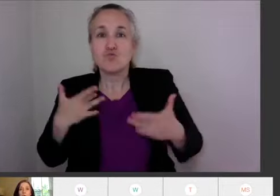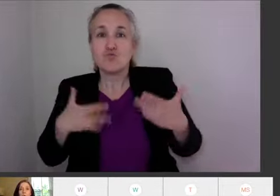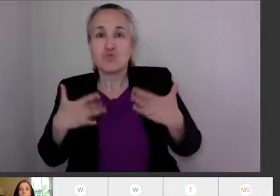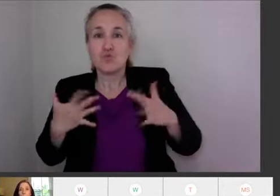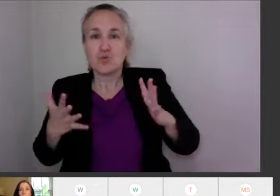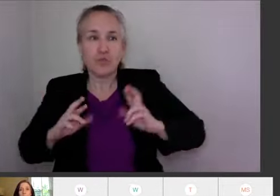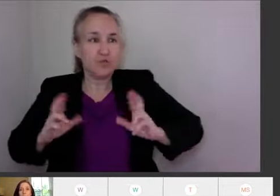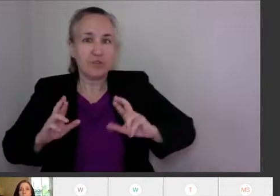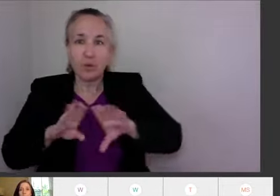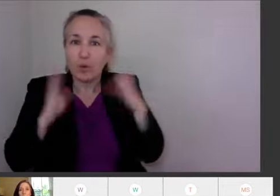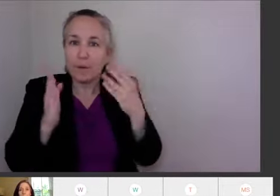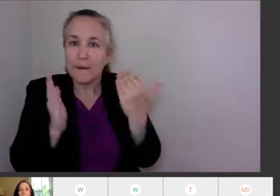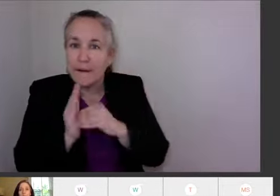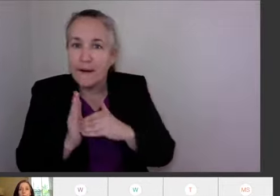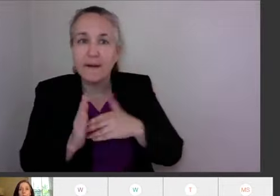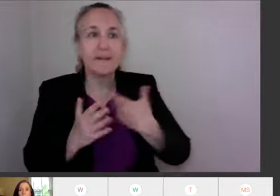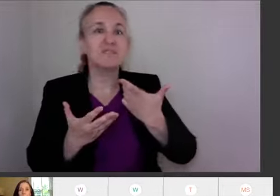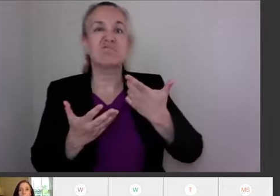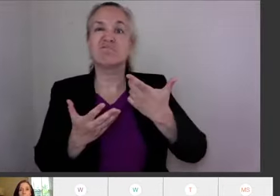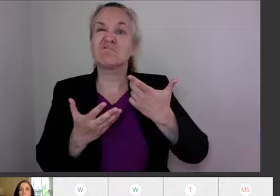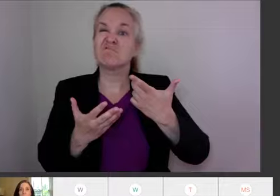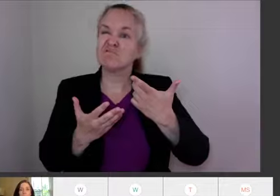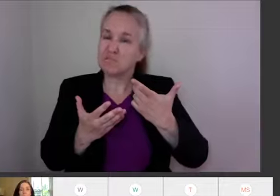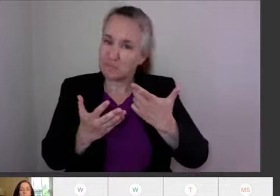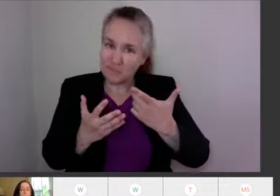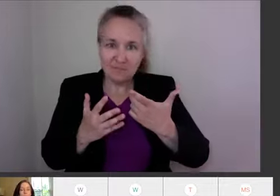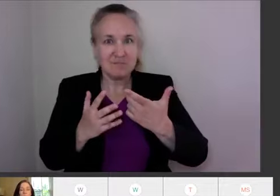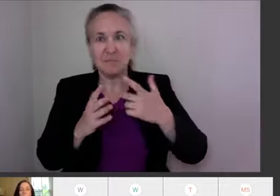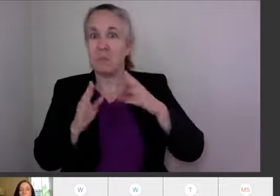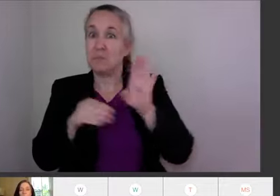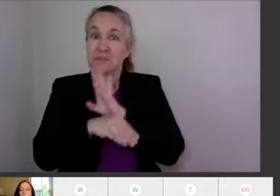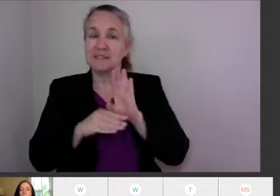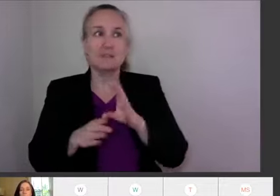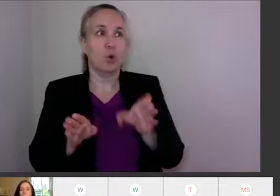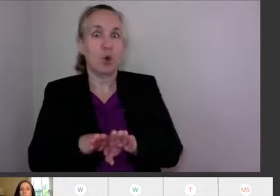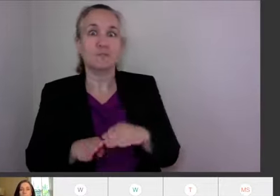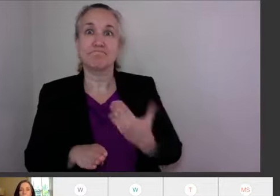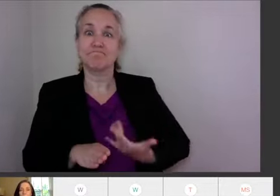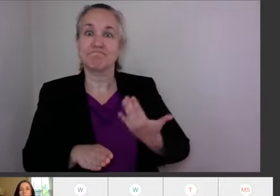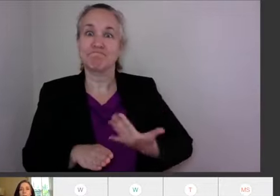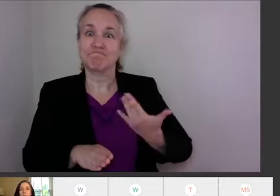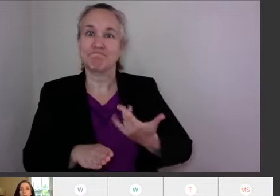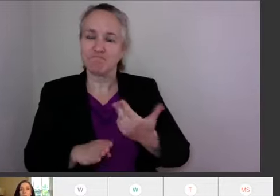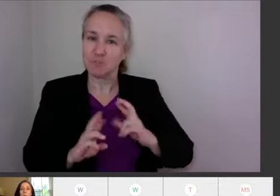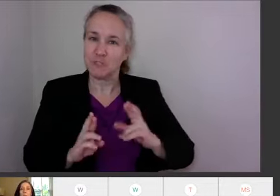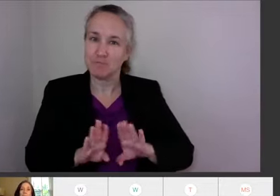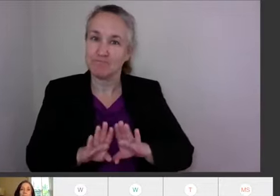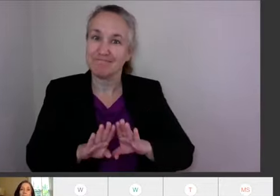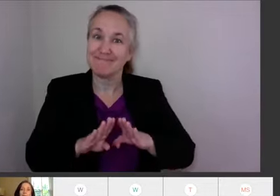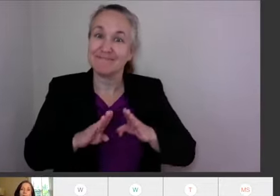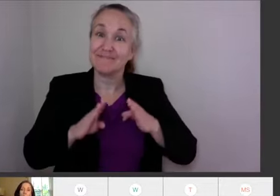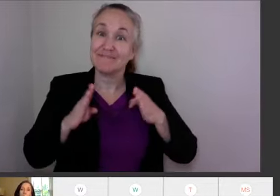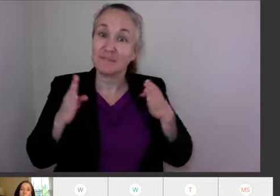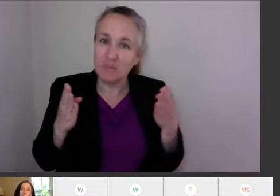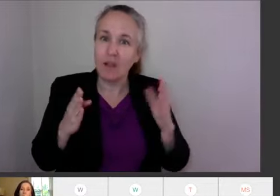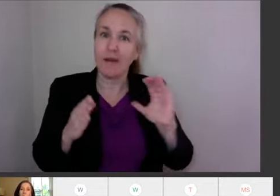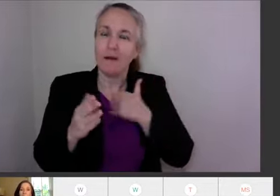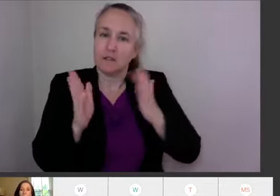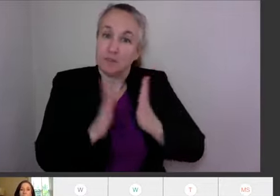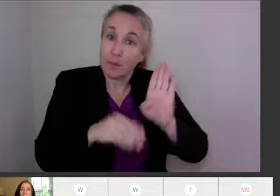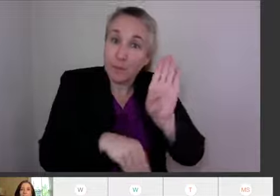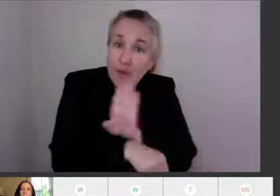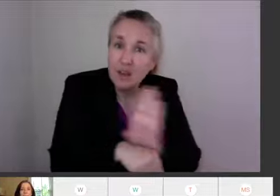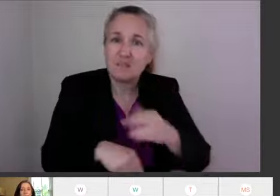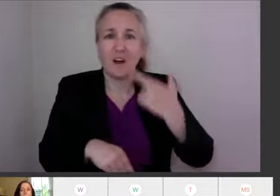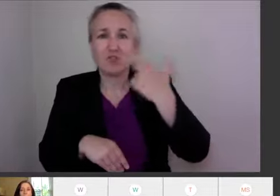get their doors open and to get back on their feet. They have really been the heroes in this fight. Our small businesses and our